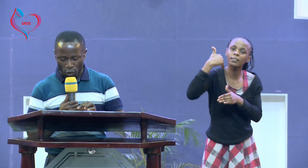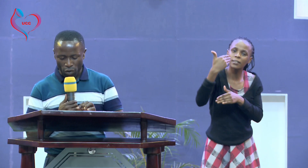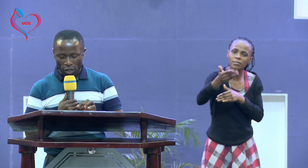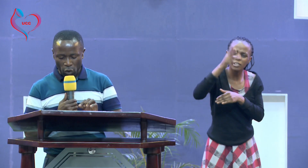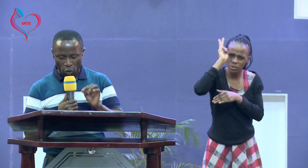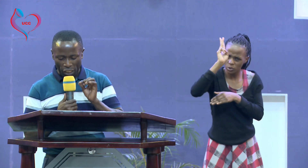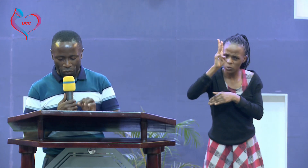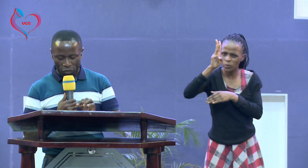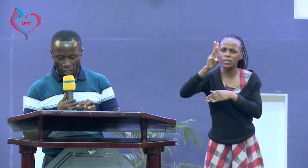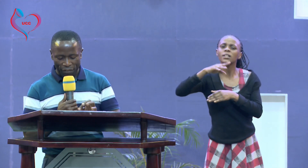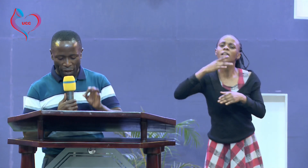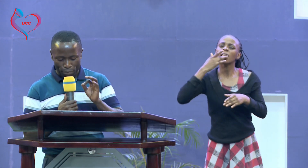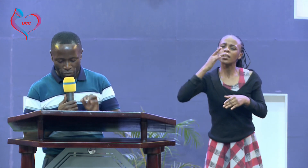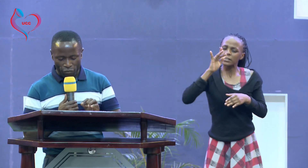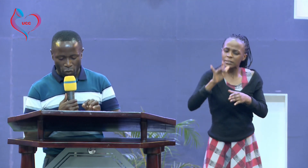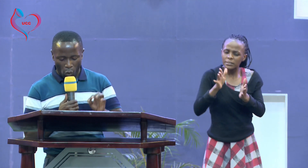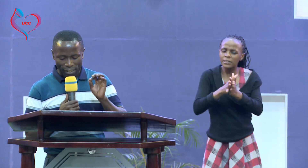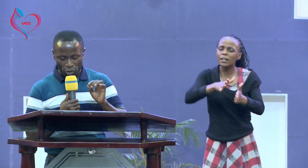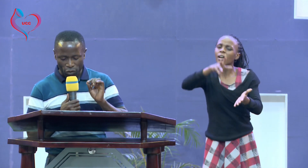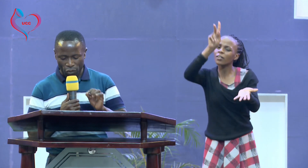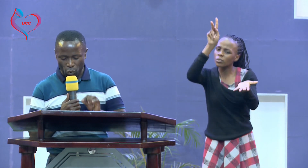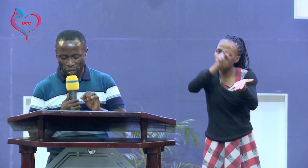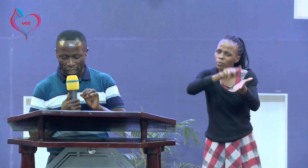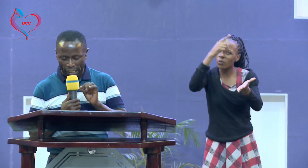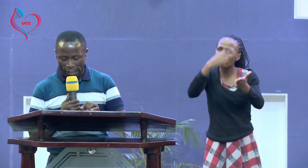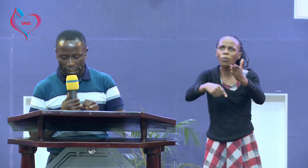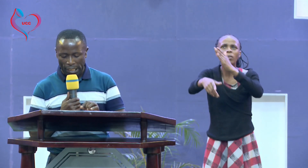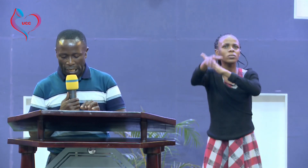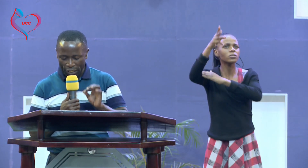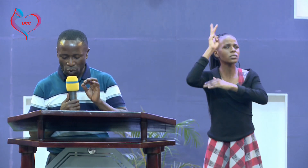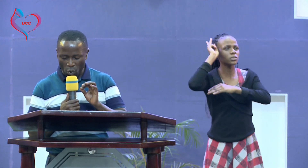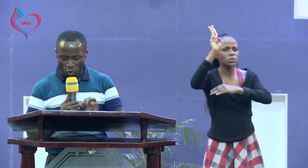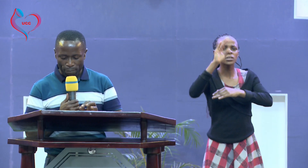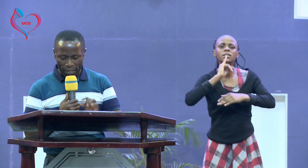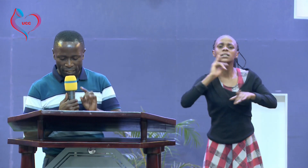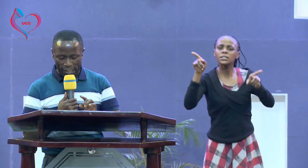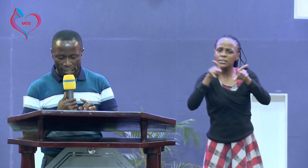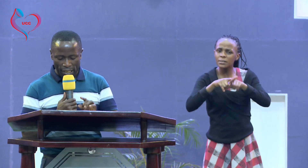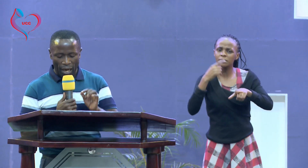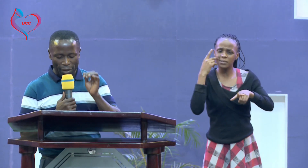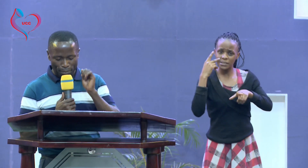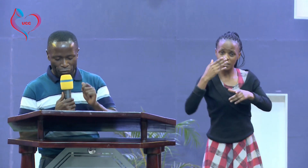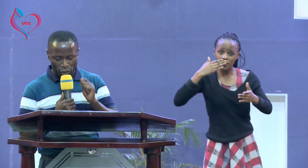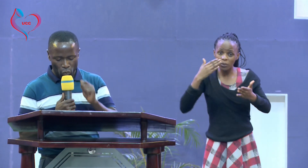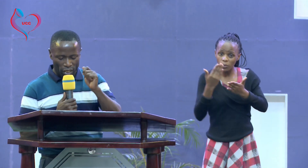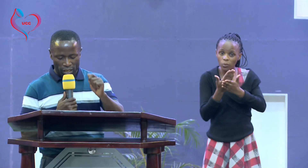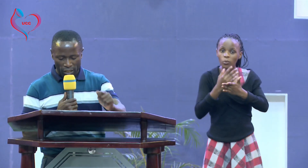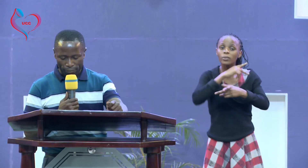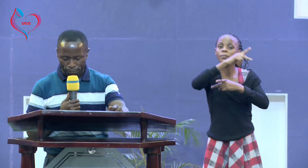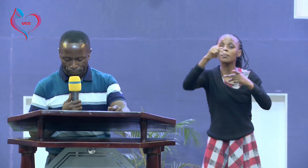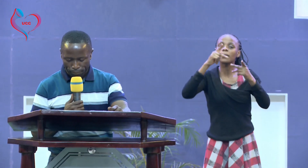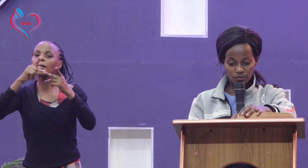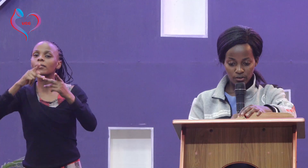be able to test and approve what God's will is, his good, pleasing, and perfect